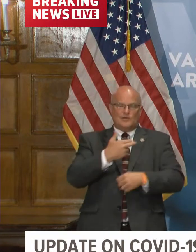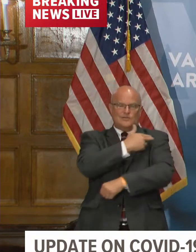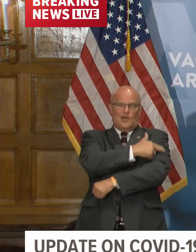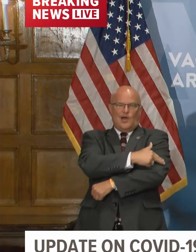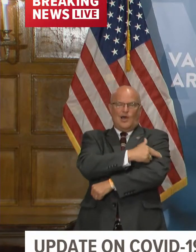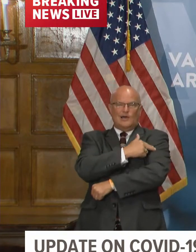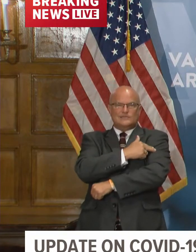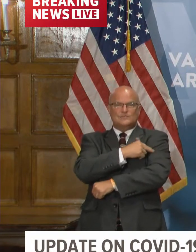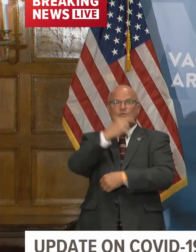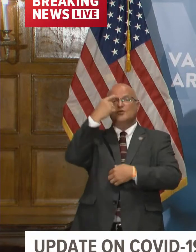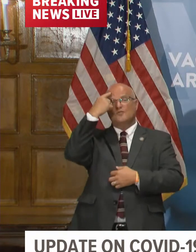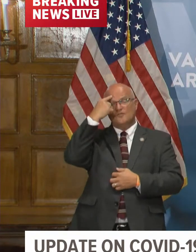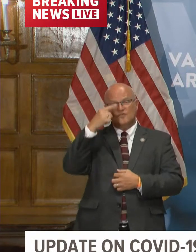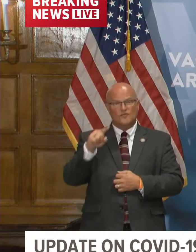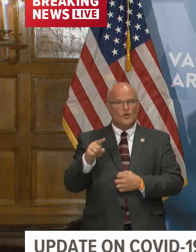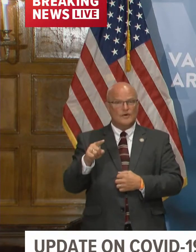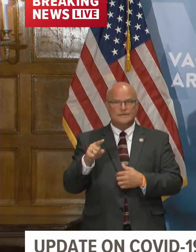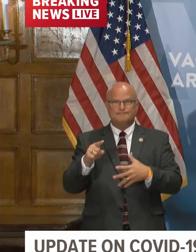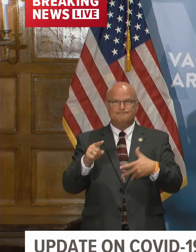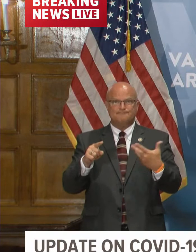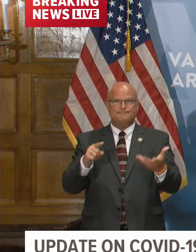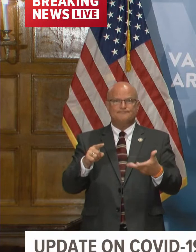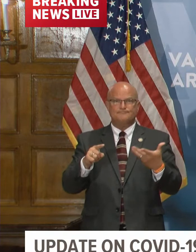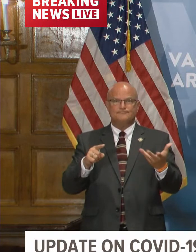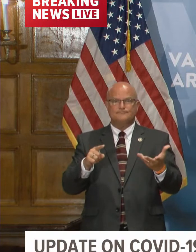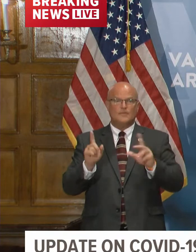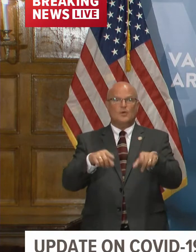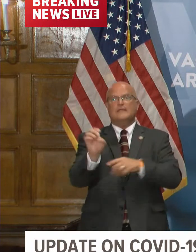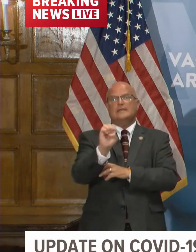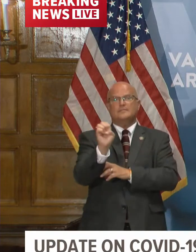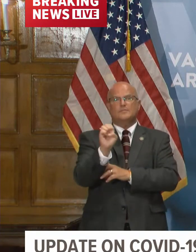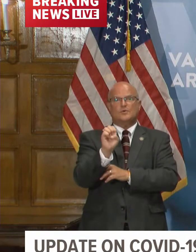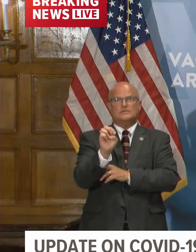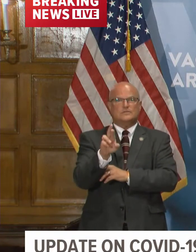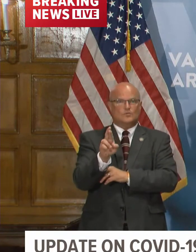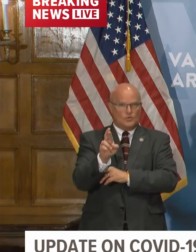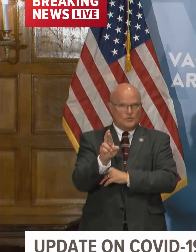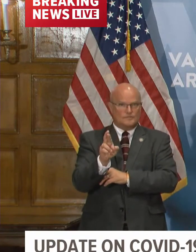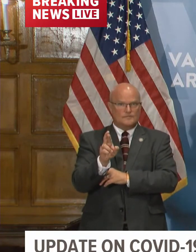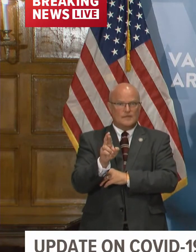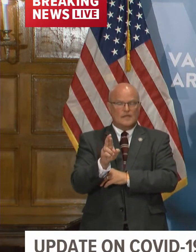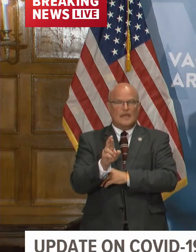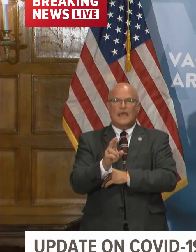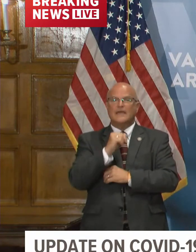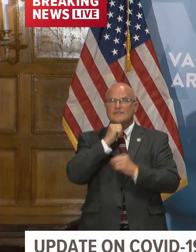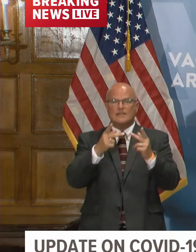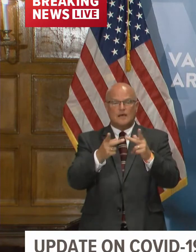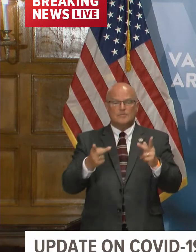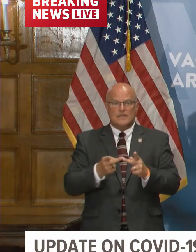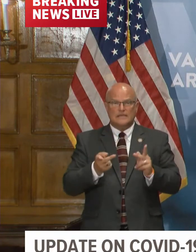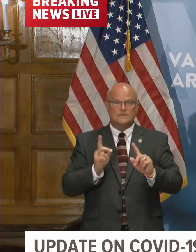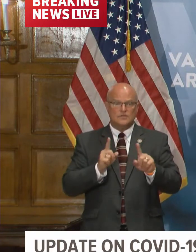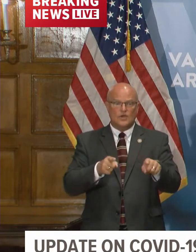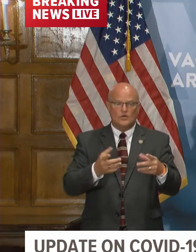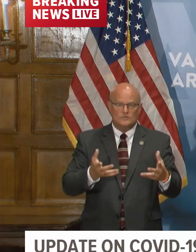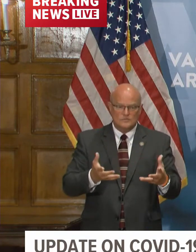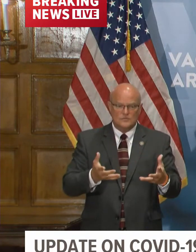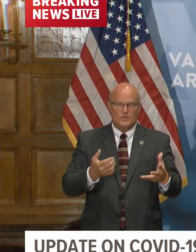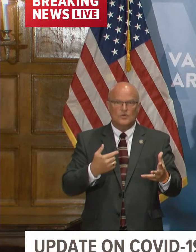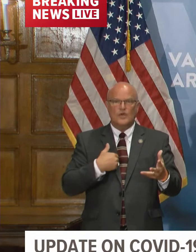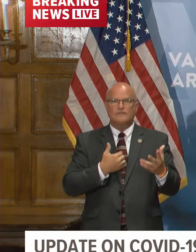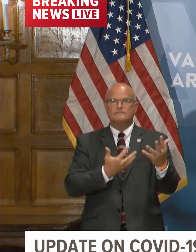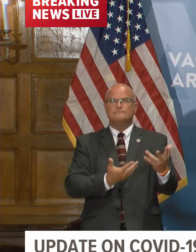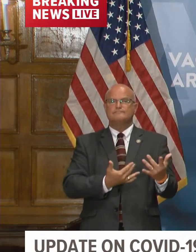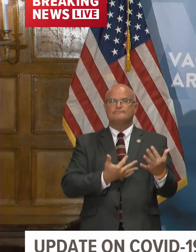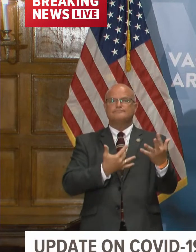hospital to go to the emergency room and there's not space there, then we have to